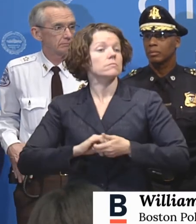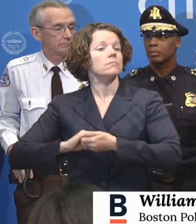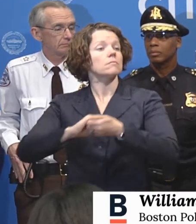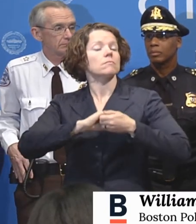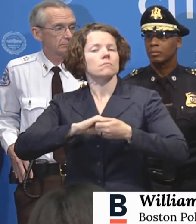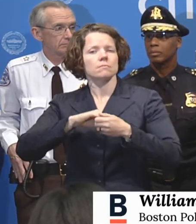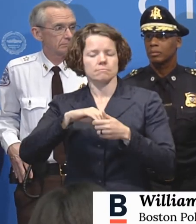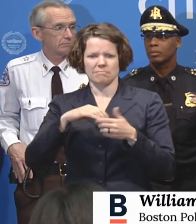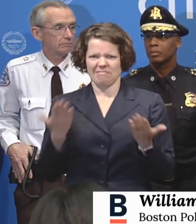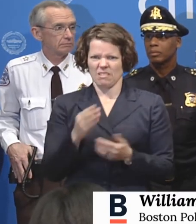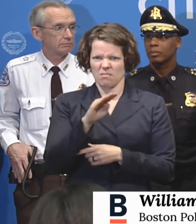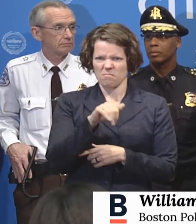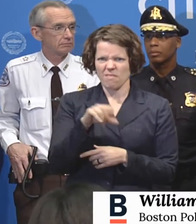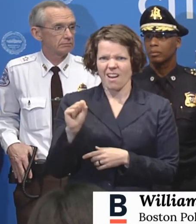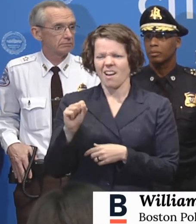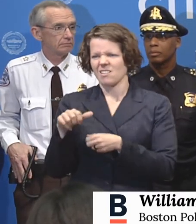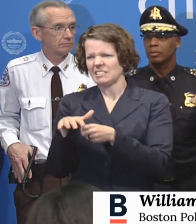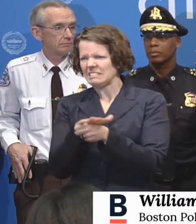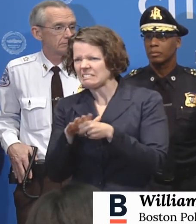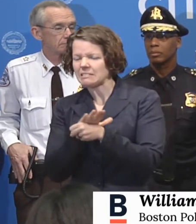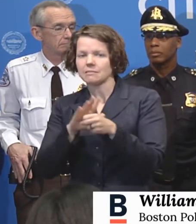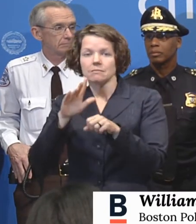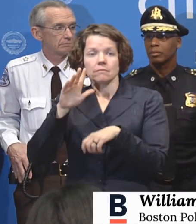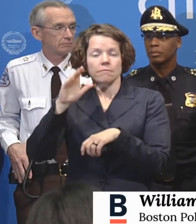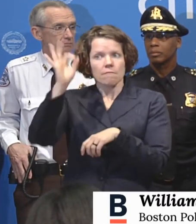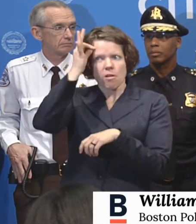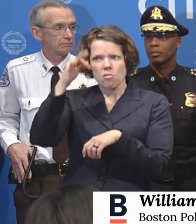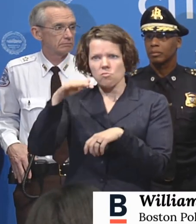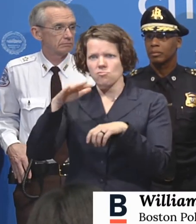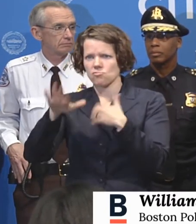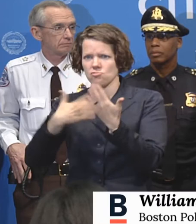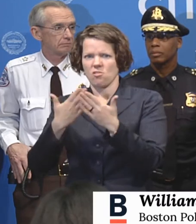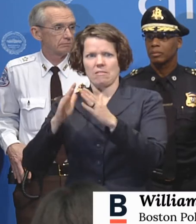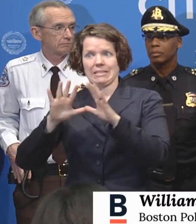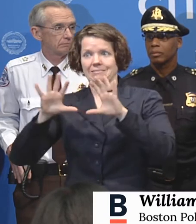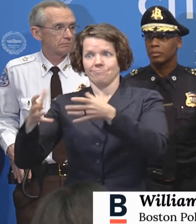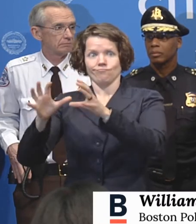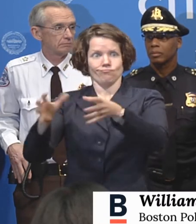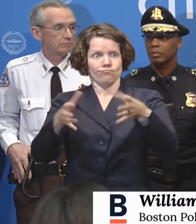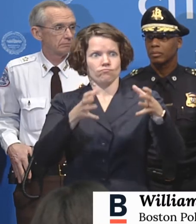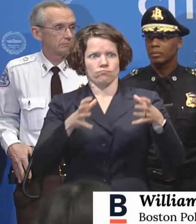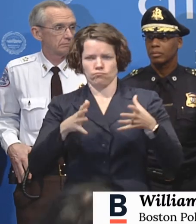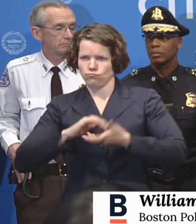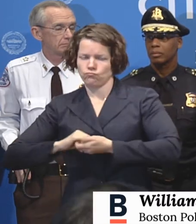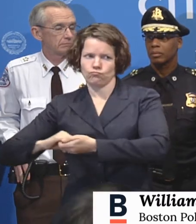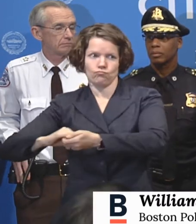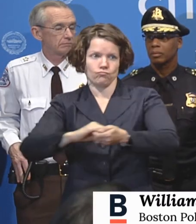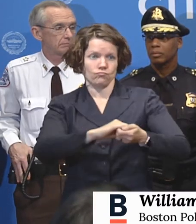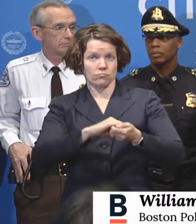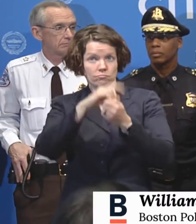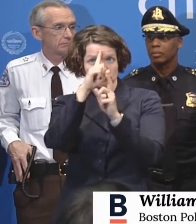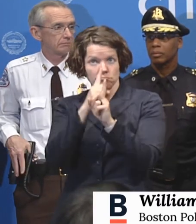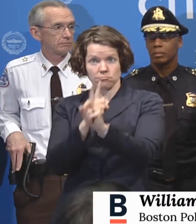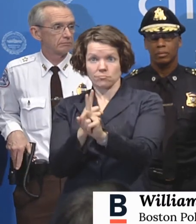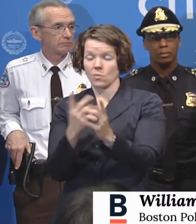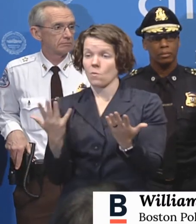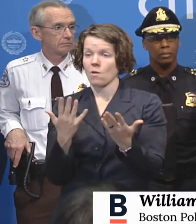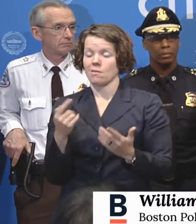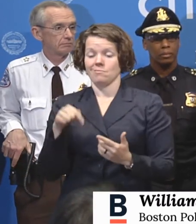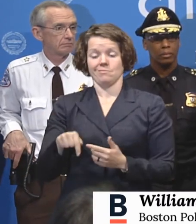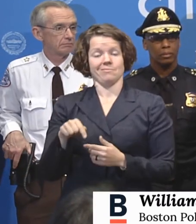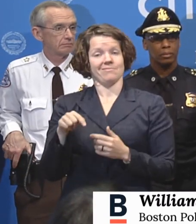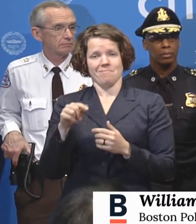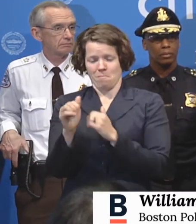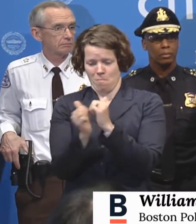federal law enforcement agencies to ensure that this 123rd marathon is as safe as it can be